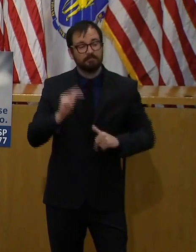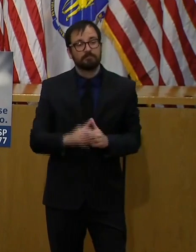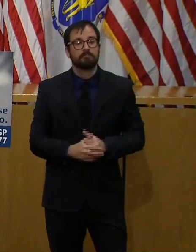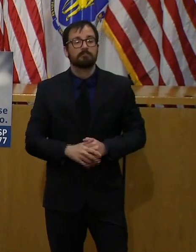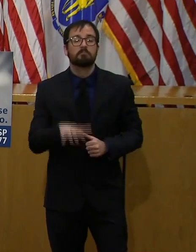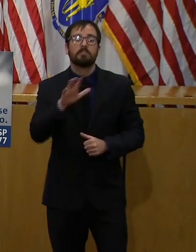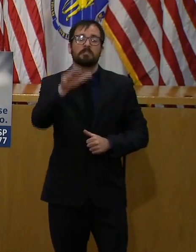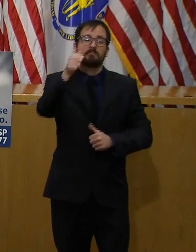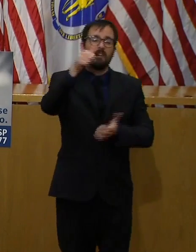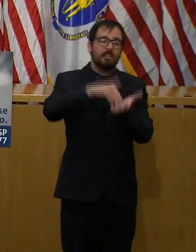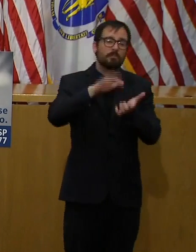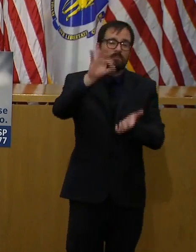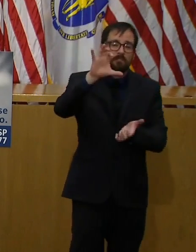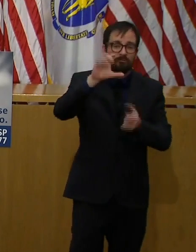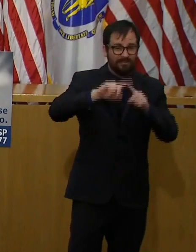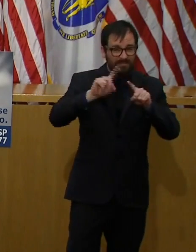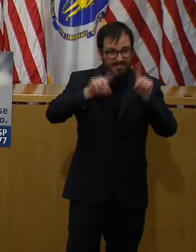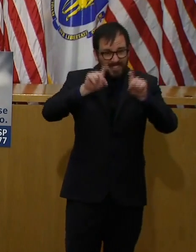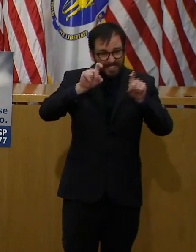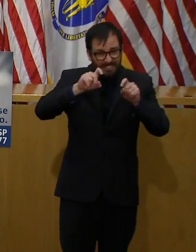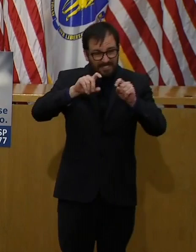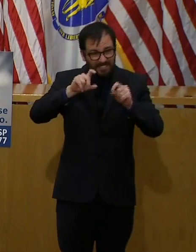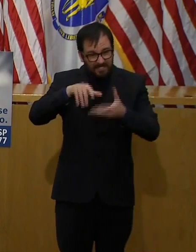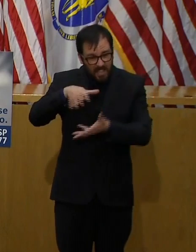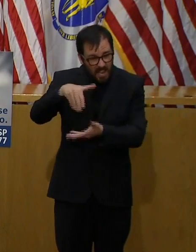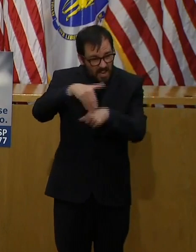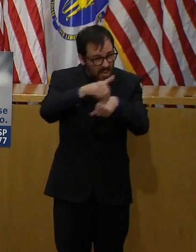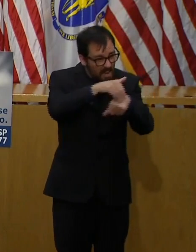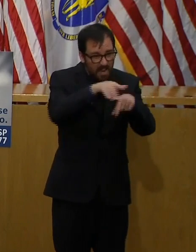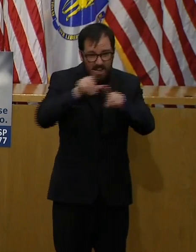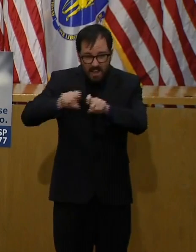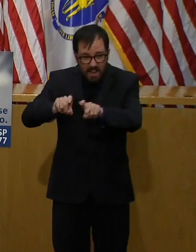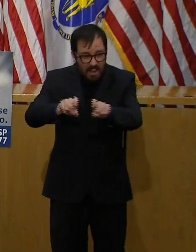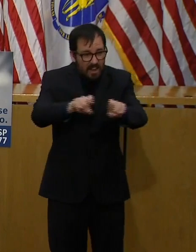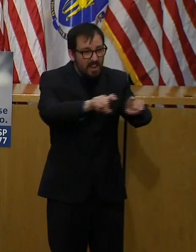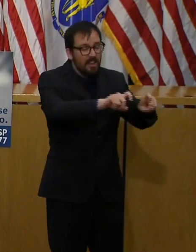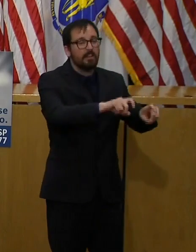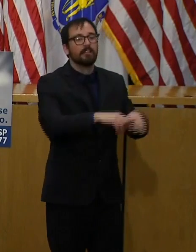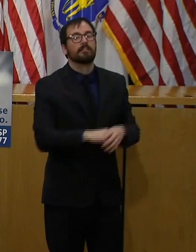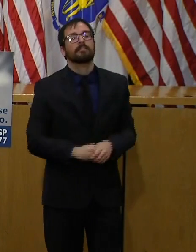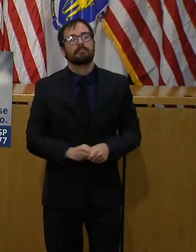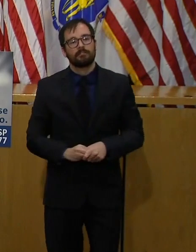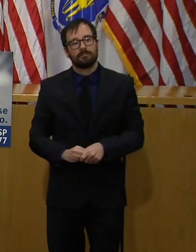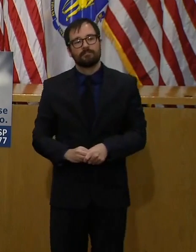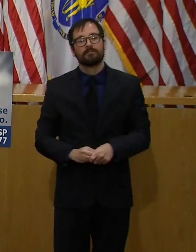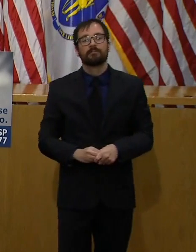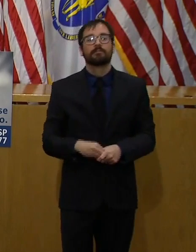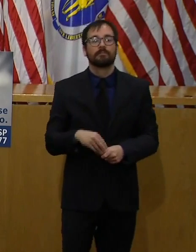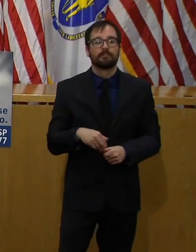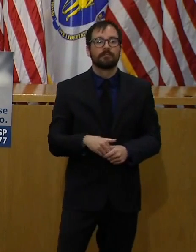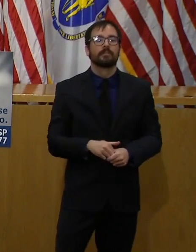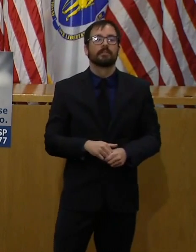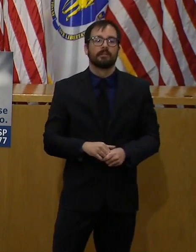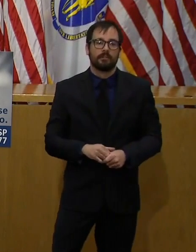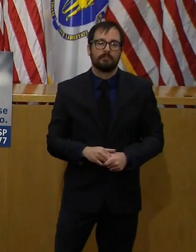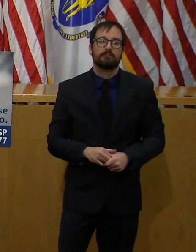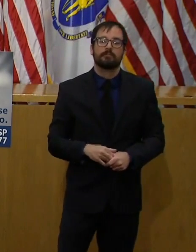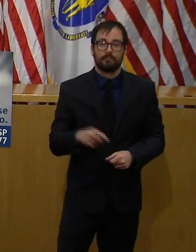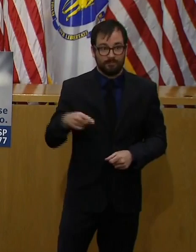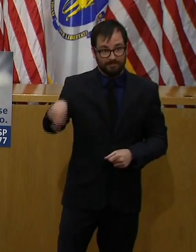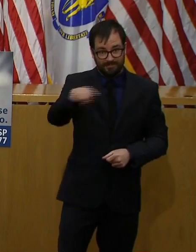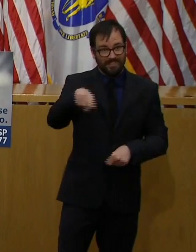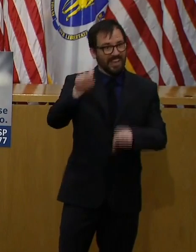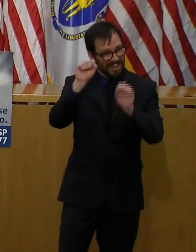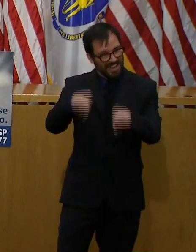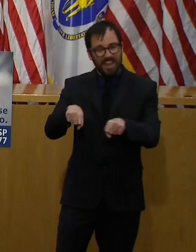the facilities to make sure that they're completing the tests and sending them back so we can get the test results. We've added mobile